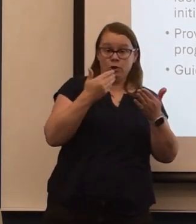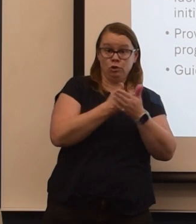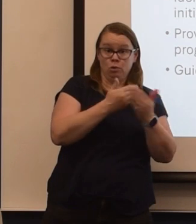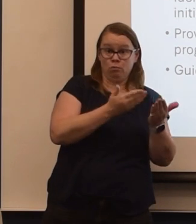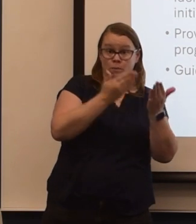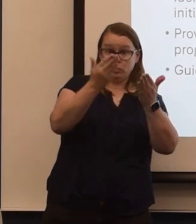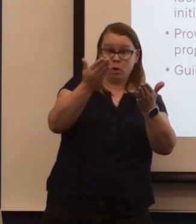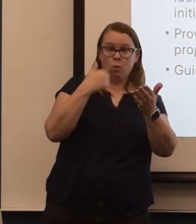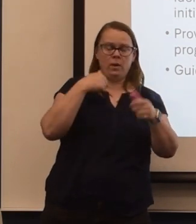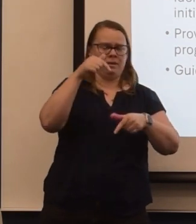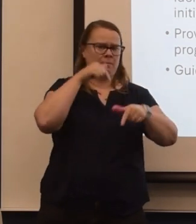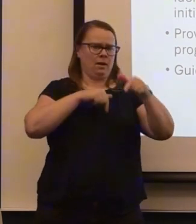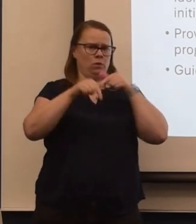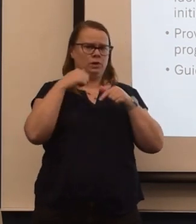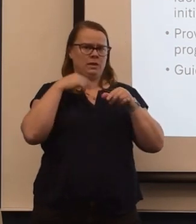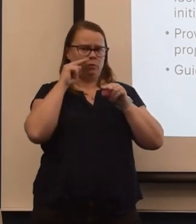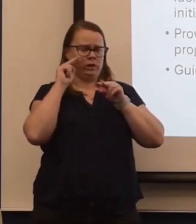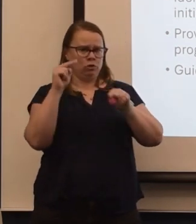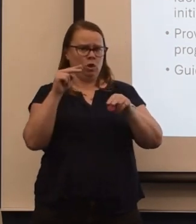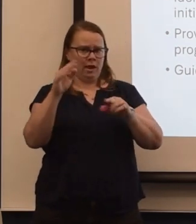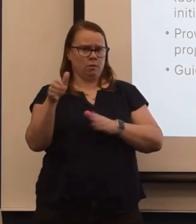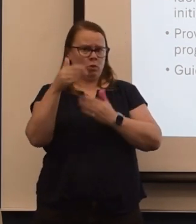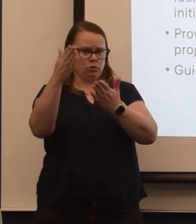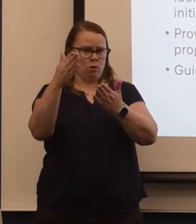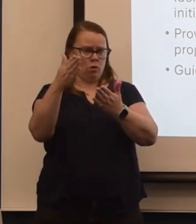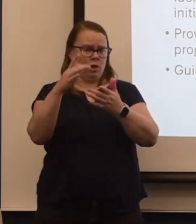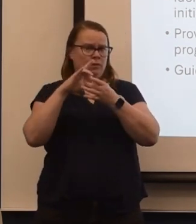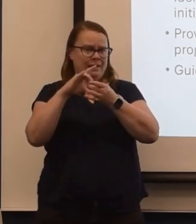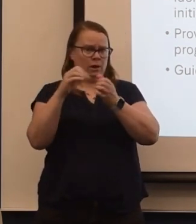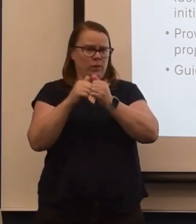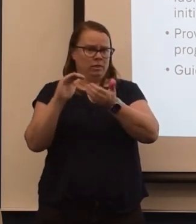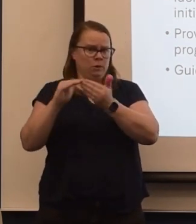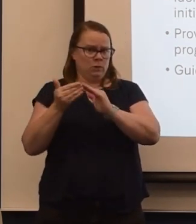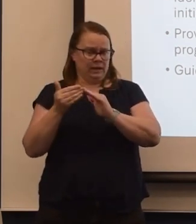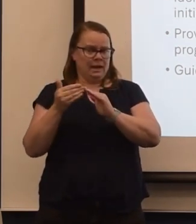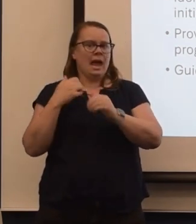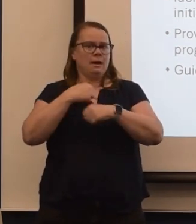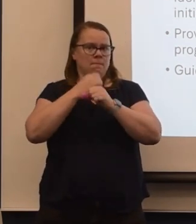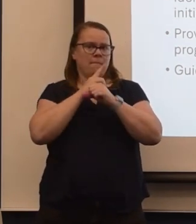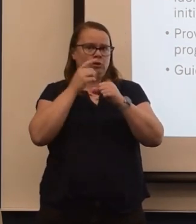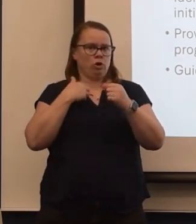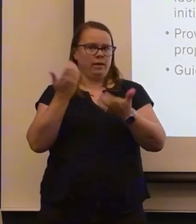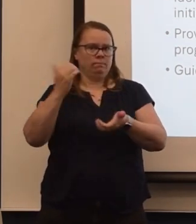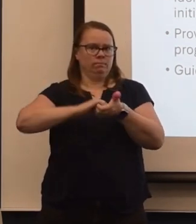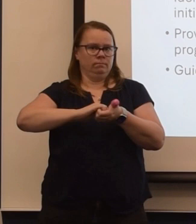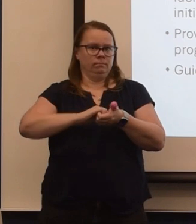of backwards look at that proposal compared to what the community said previously and make sure they're compatible.